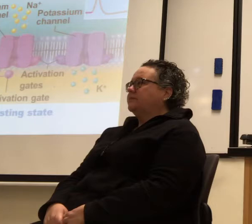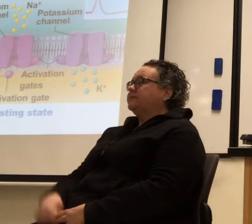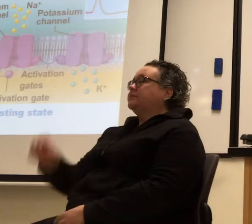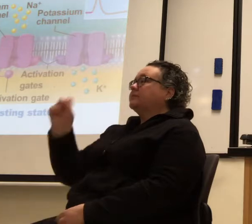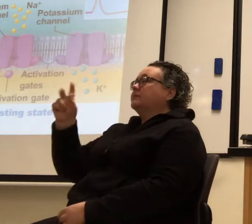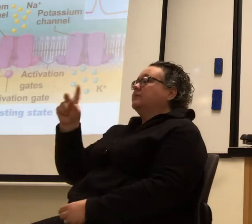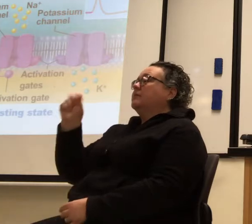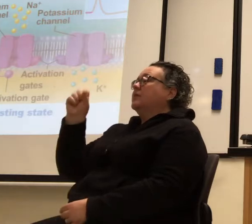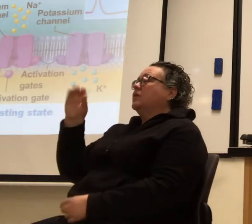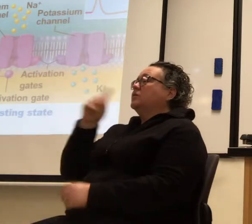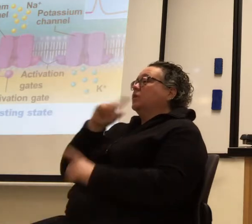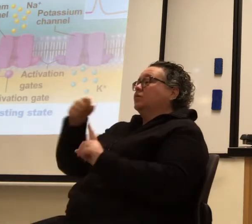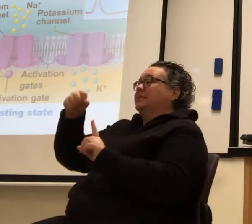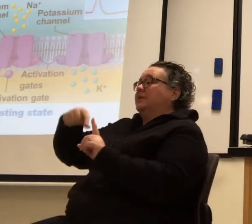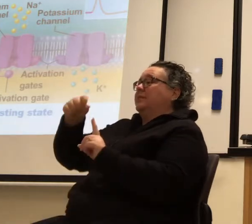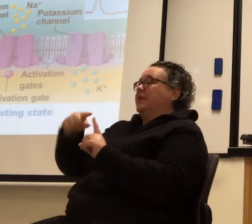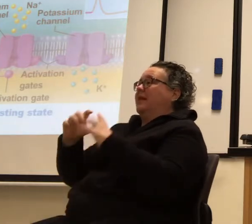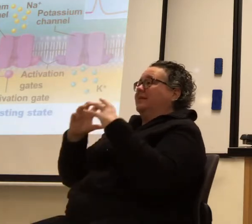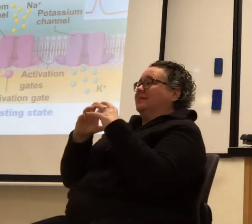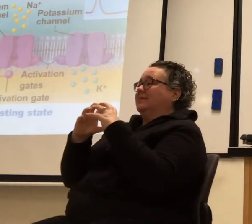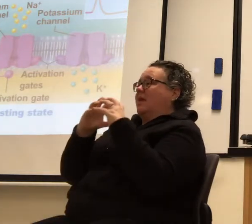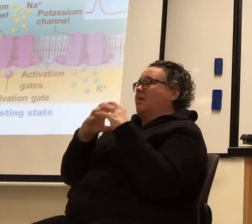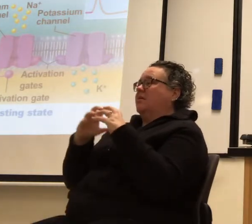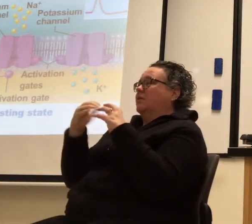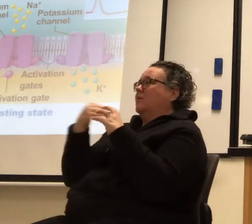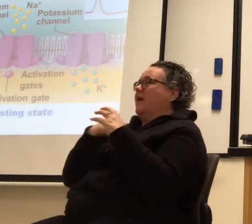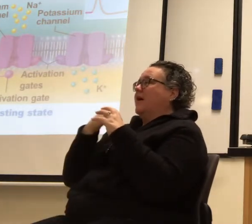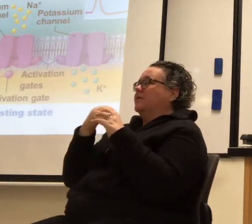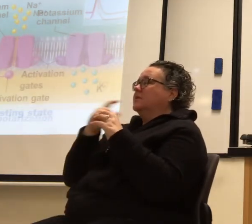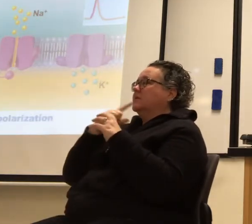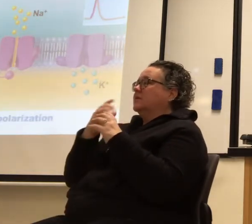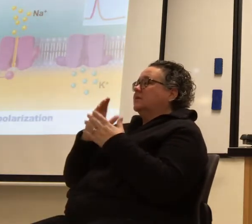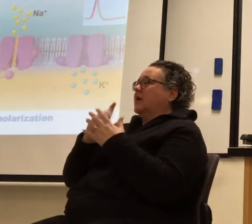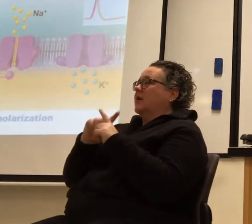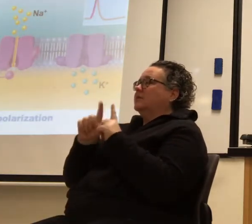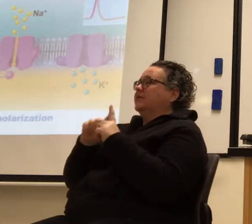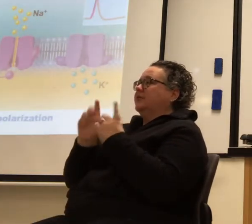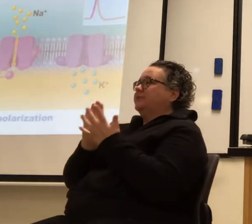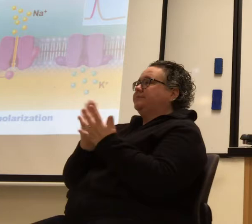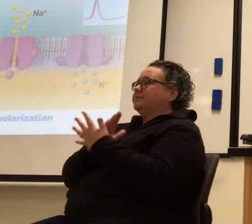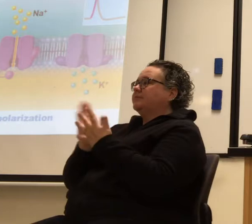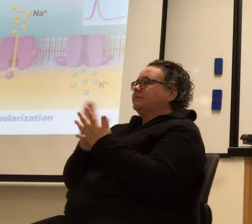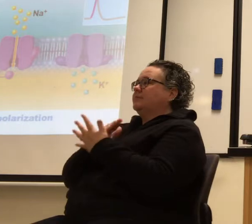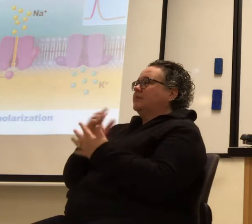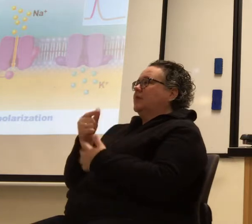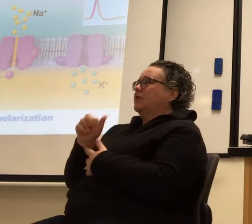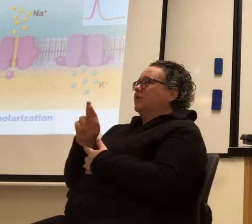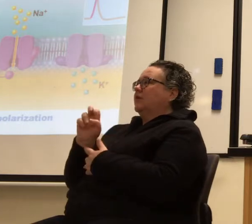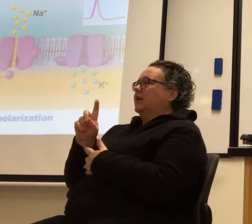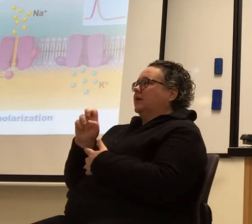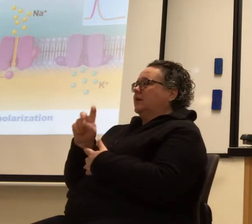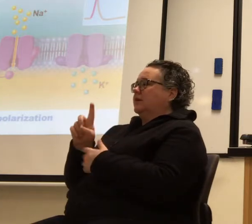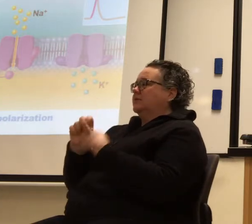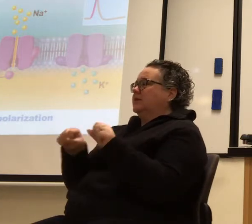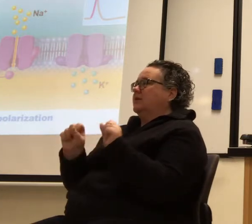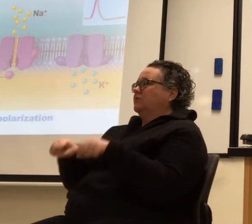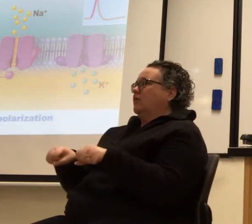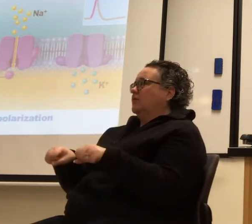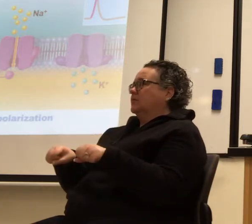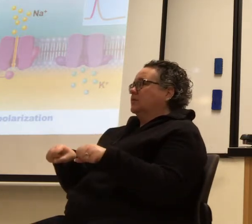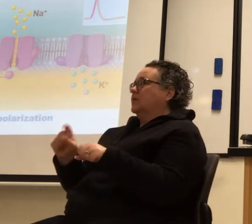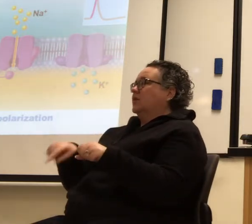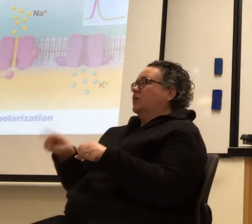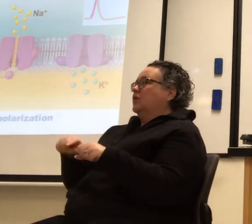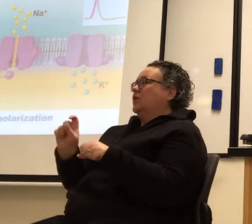Okay, so then to stimulate the cell, you have some graded potentials. you have